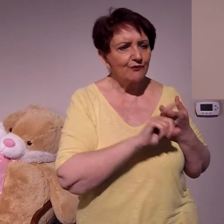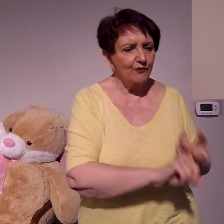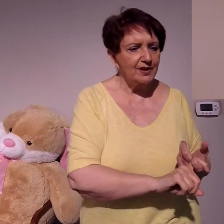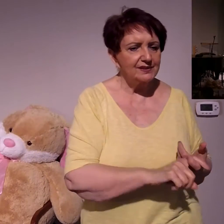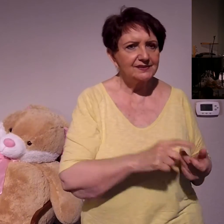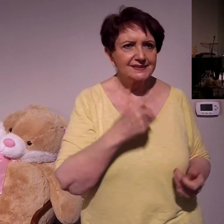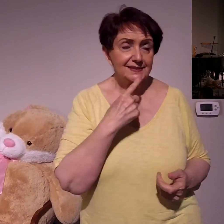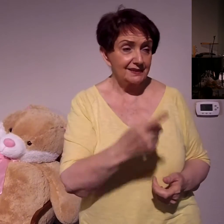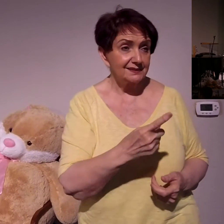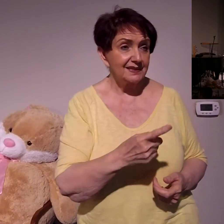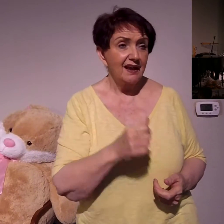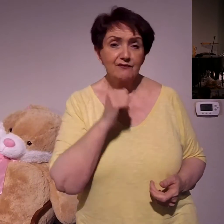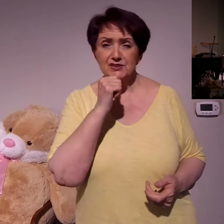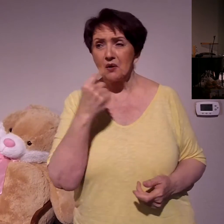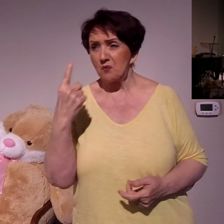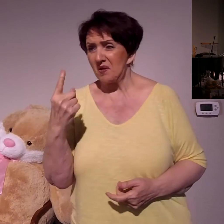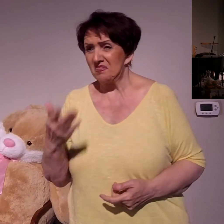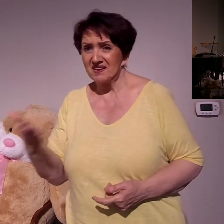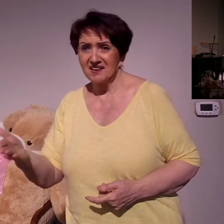your mother.